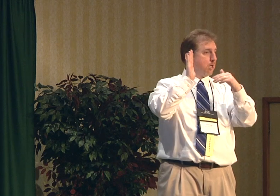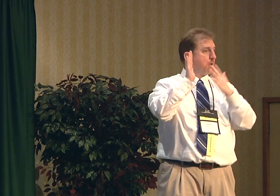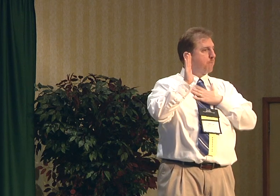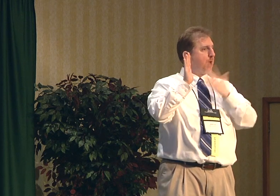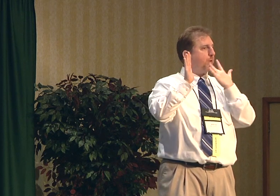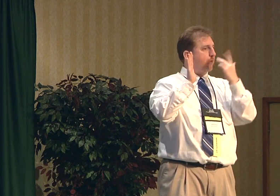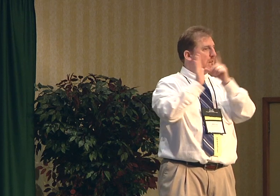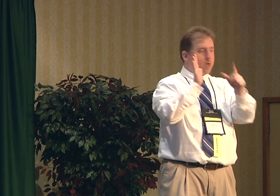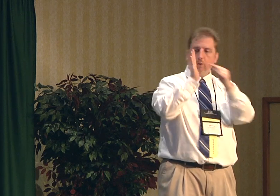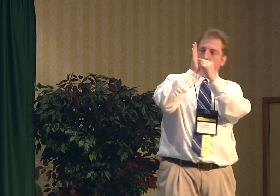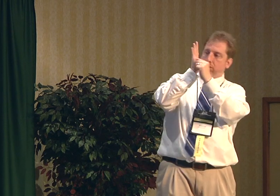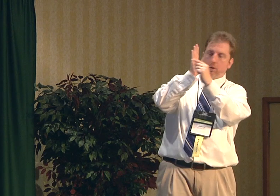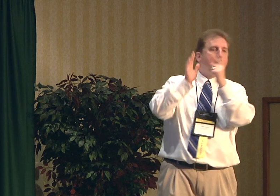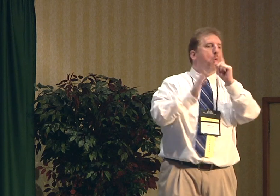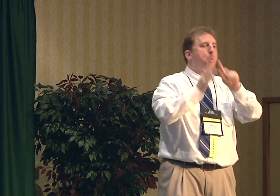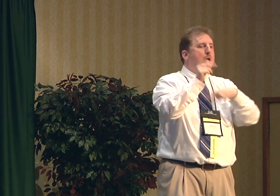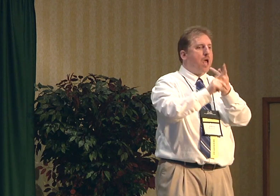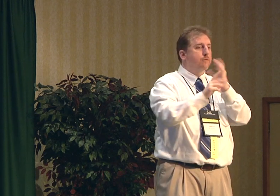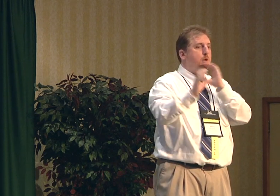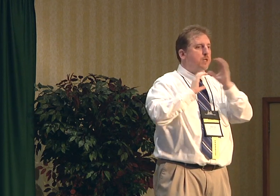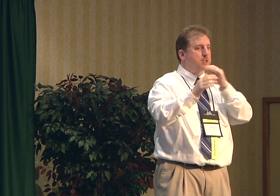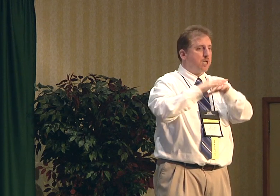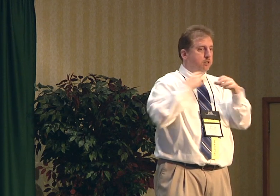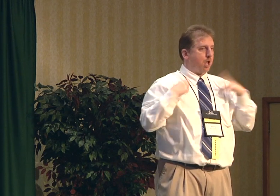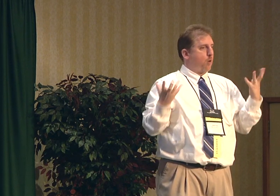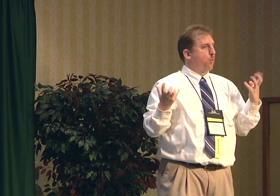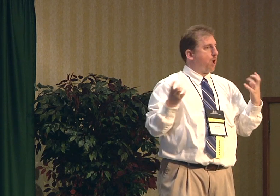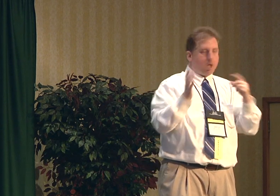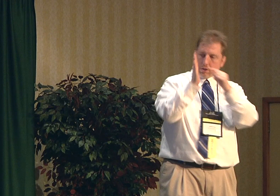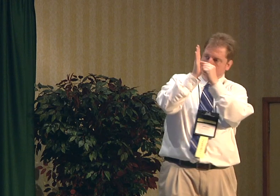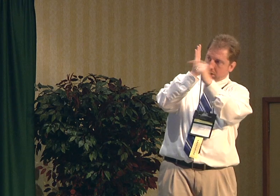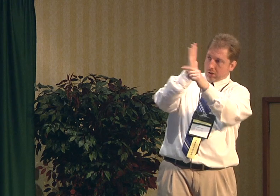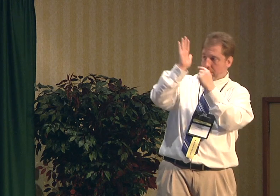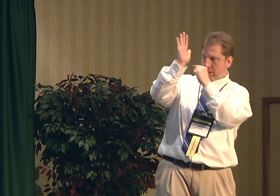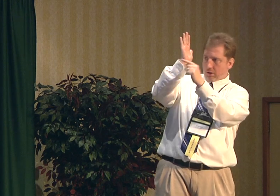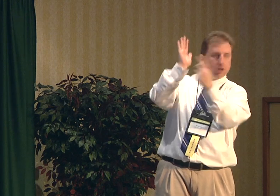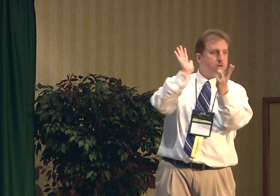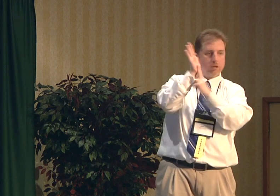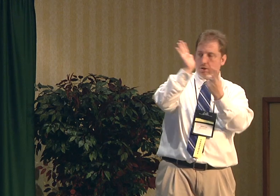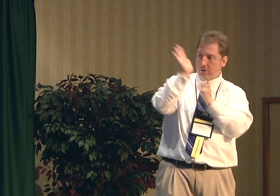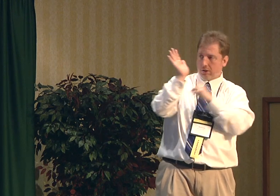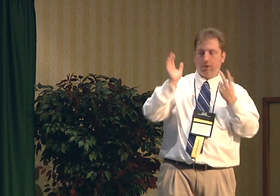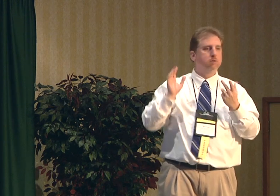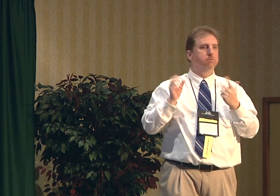in their file. That will clearly document their language preference, their communication